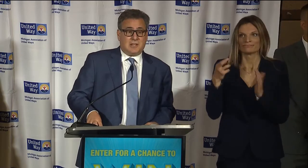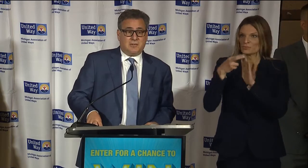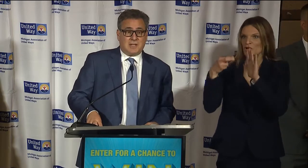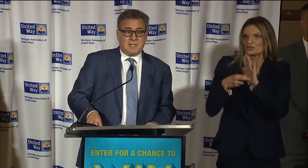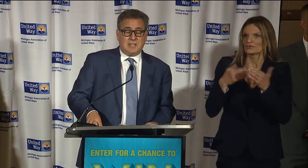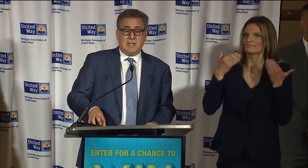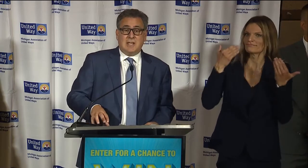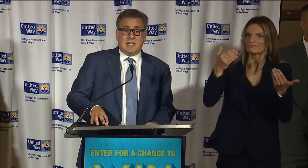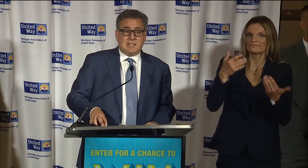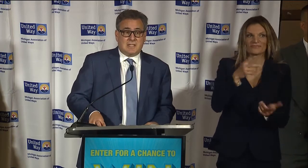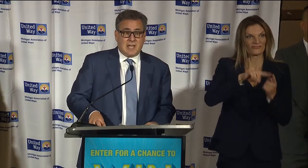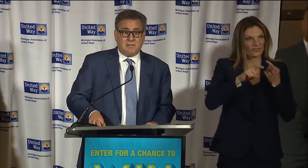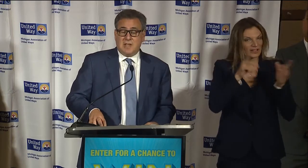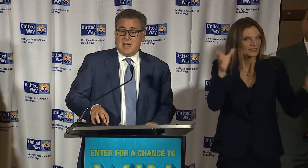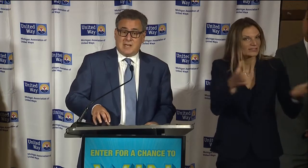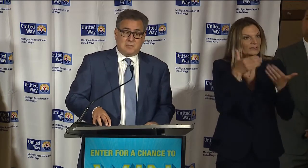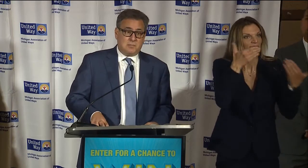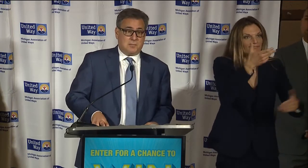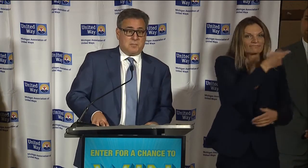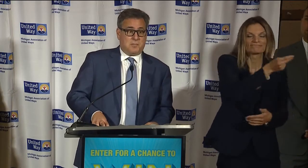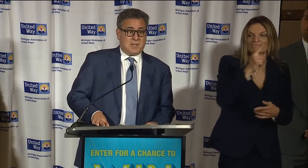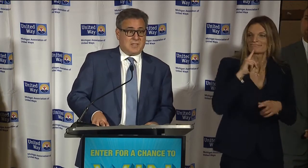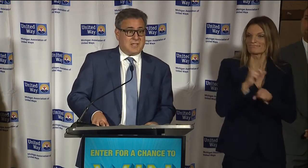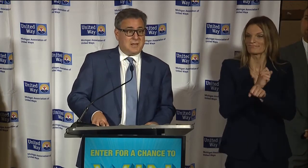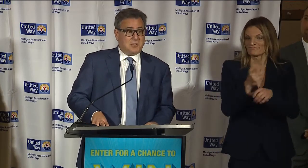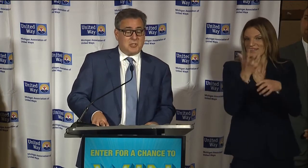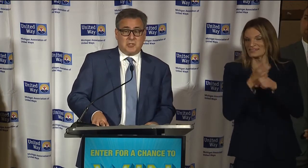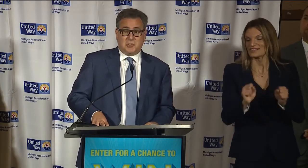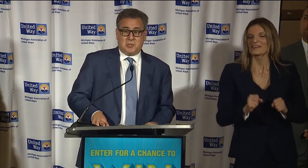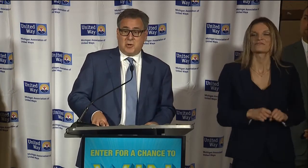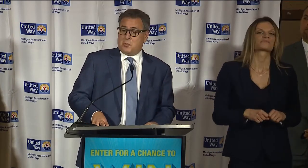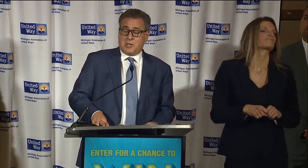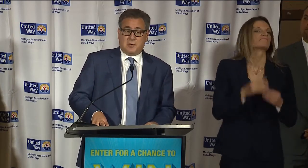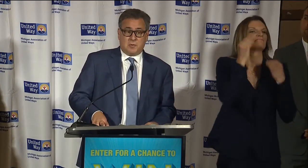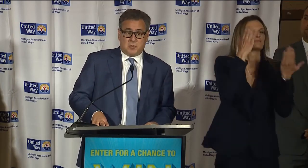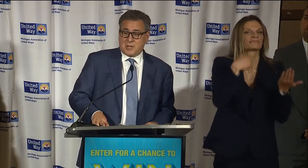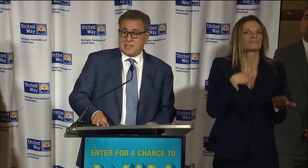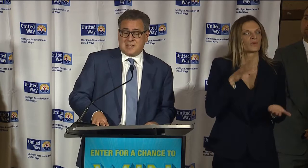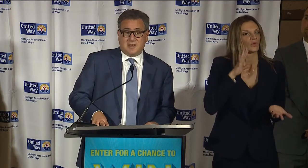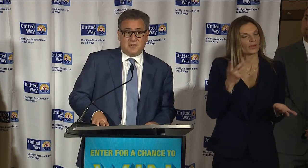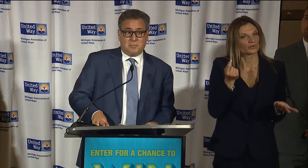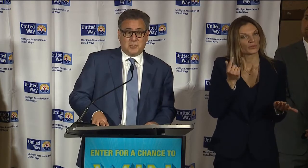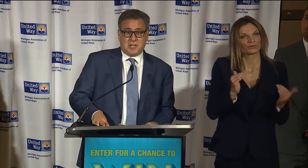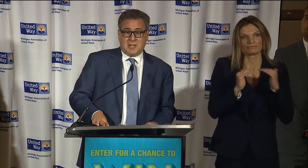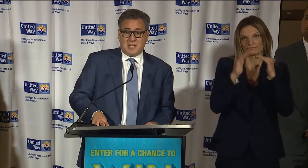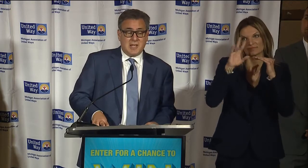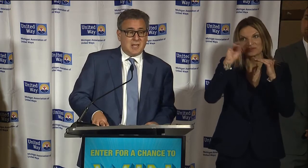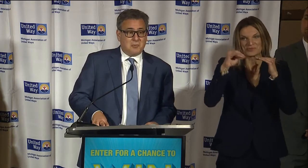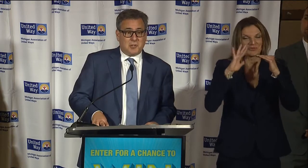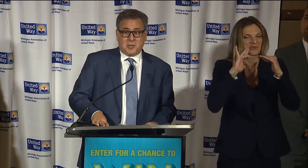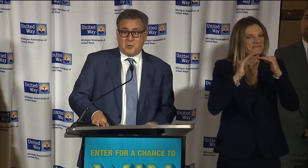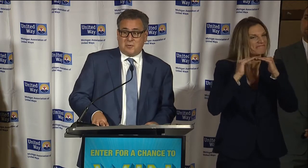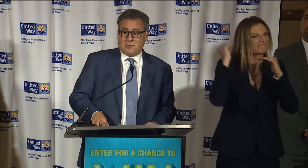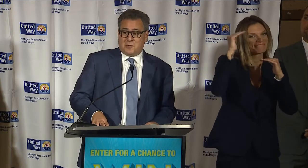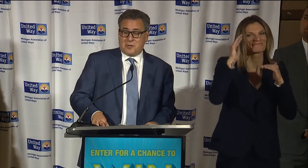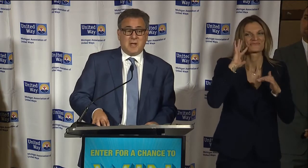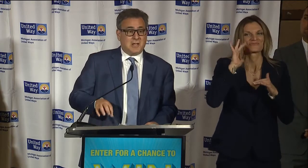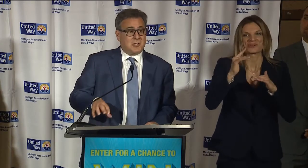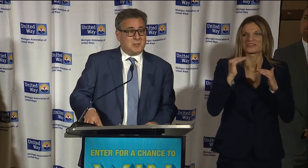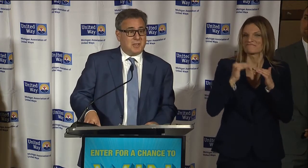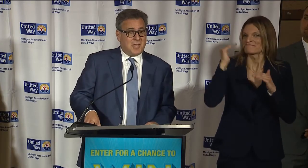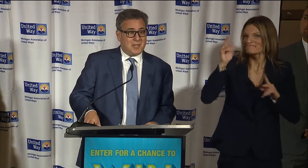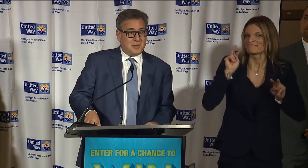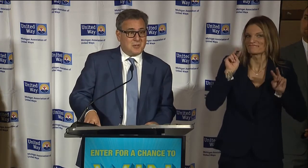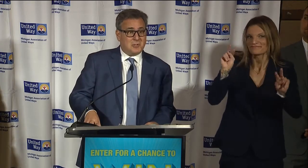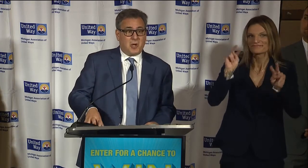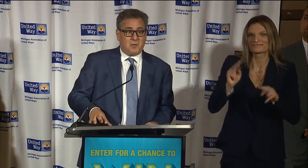friends to get the vaccine. It's safe, and as the state of Michigan is going to do it, we're going to cross that 70% line, and we're going to go even further, and